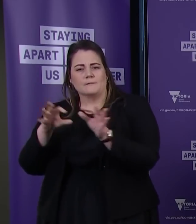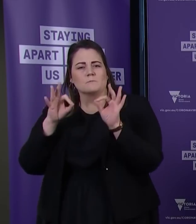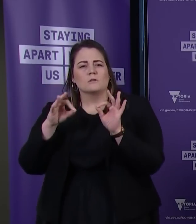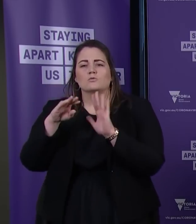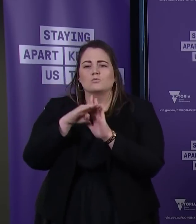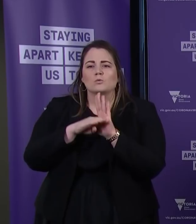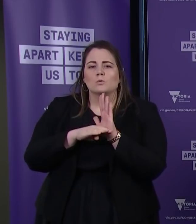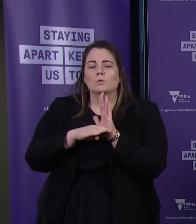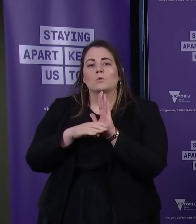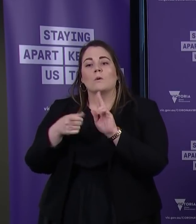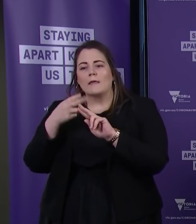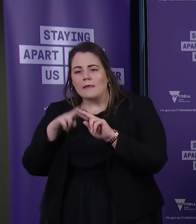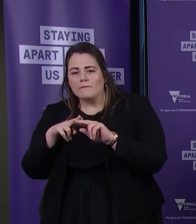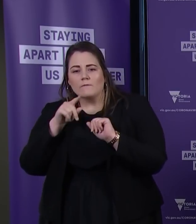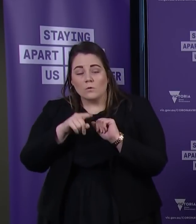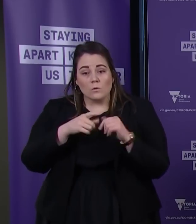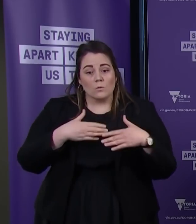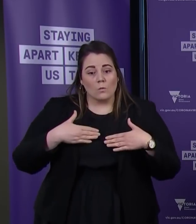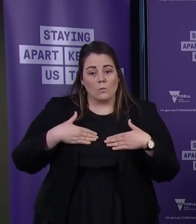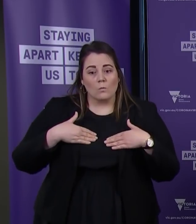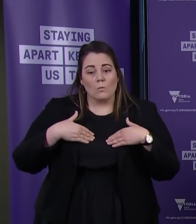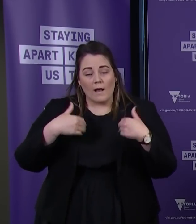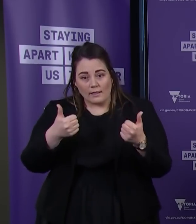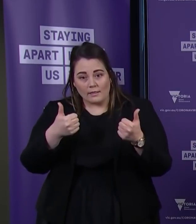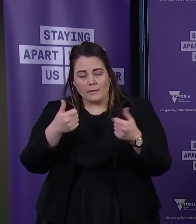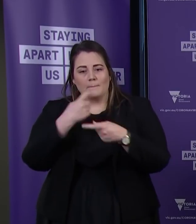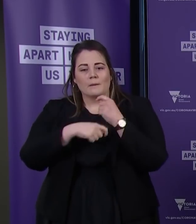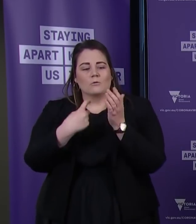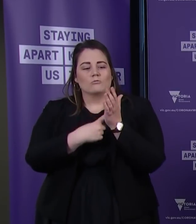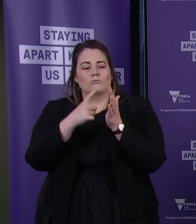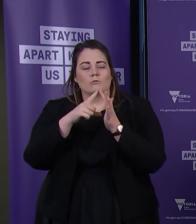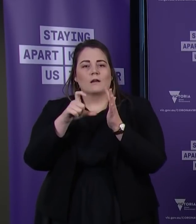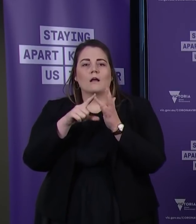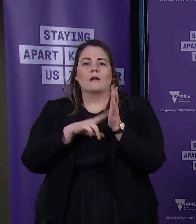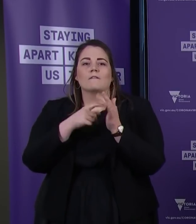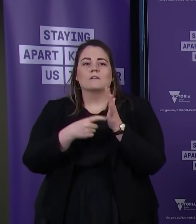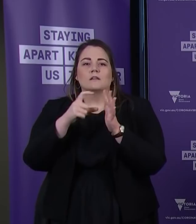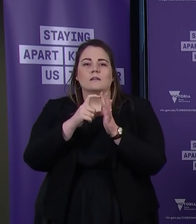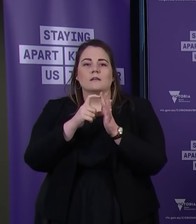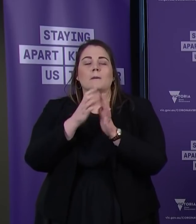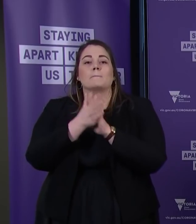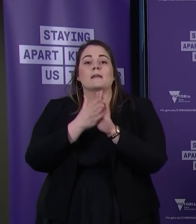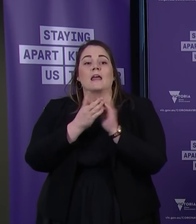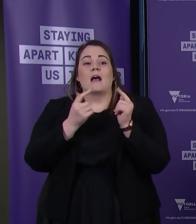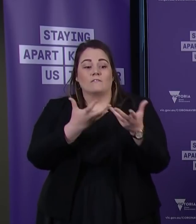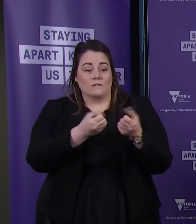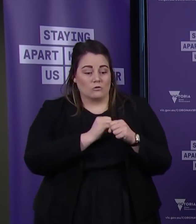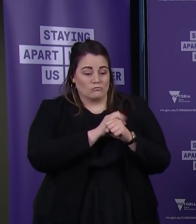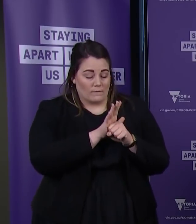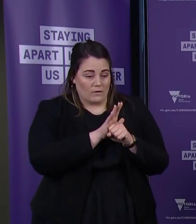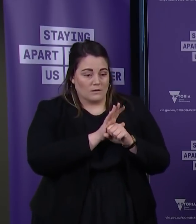people in this situation will be reclassified as recovered after 28 days from their